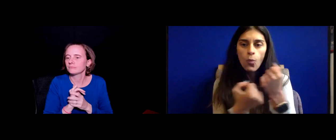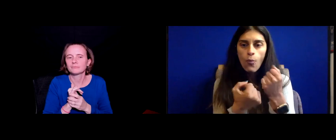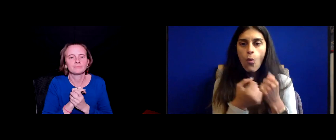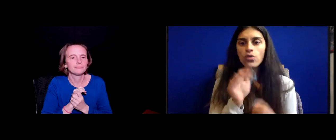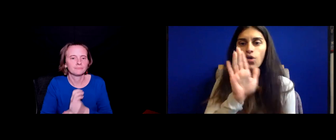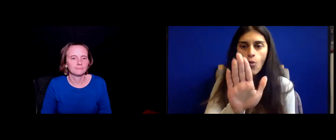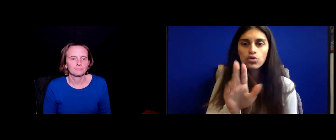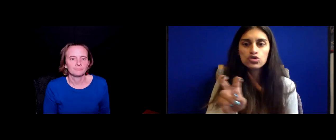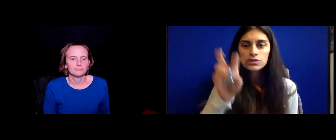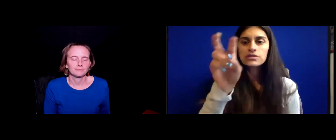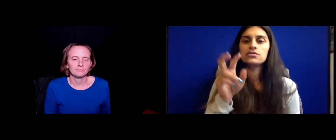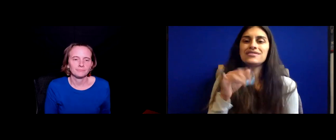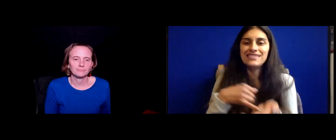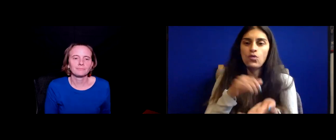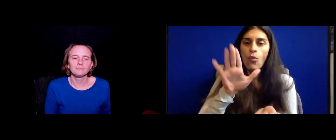and DVAST.